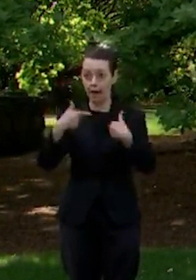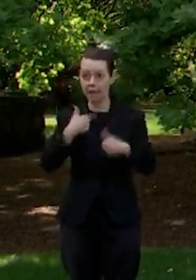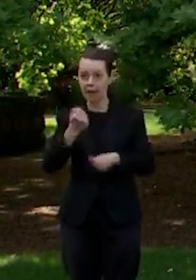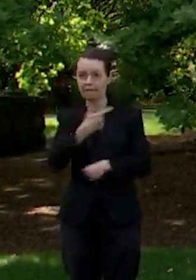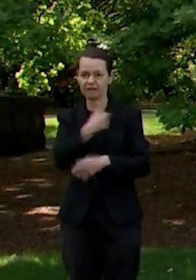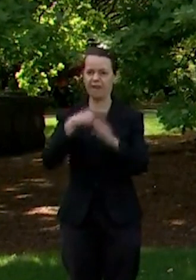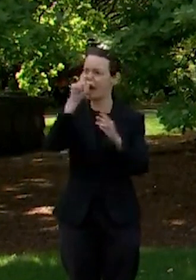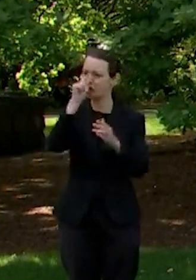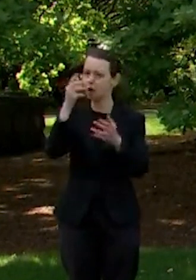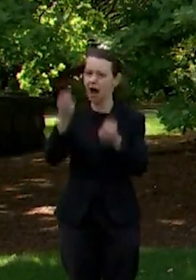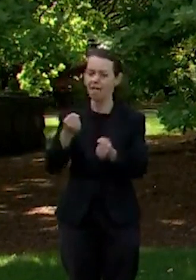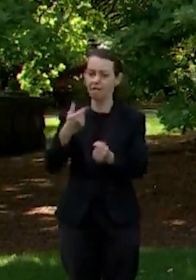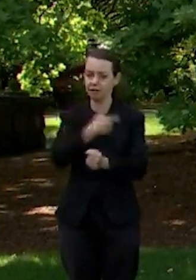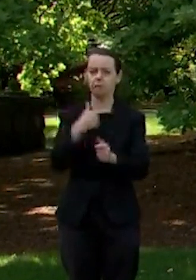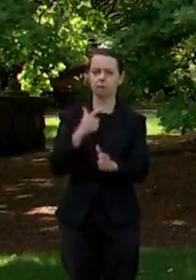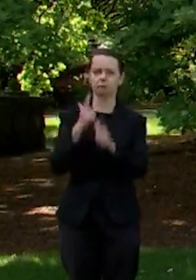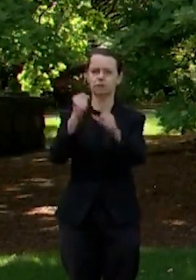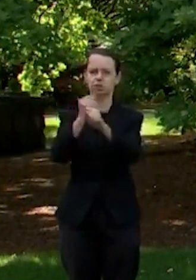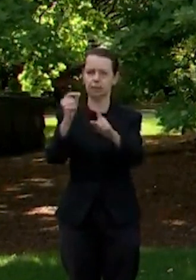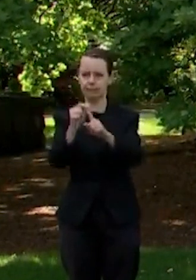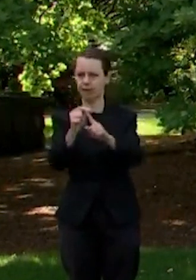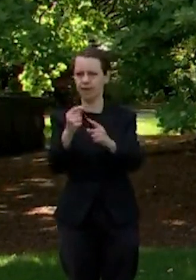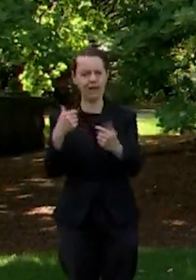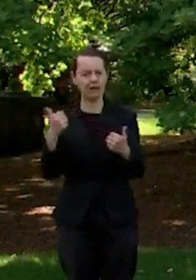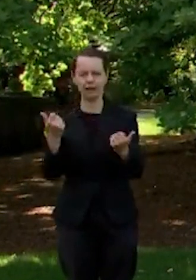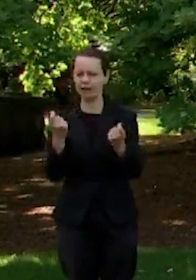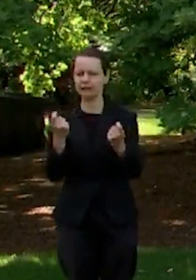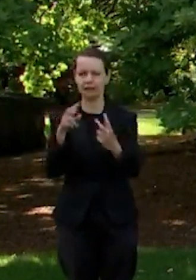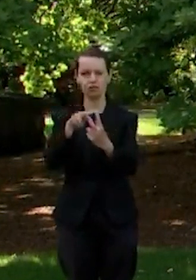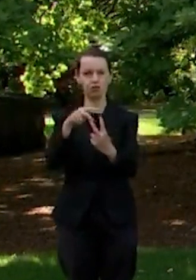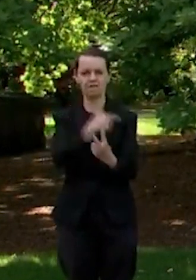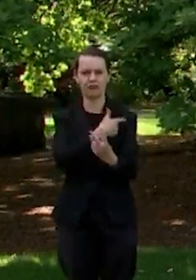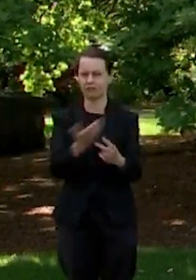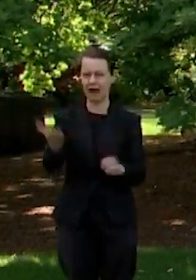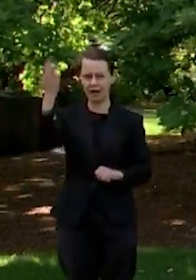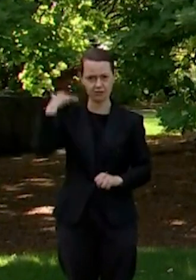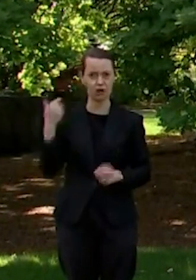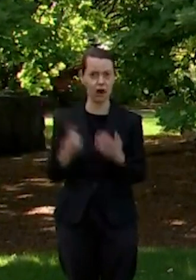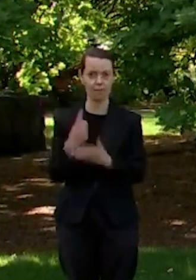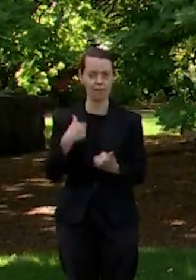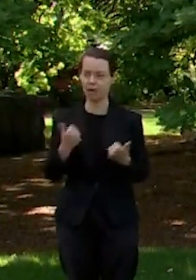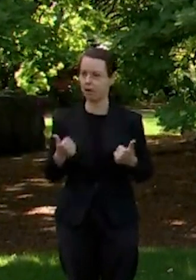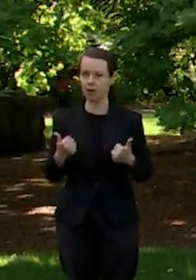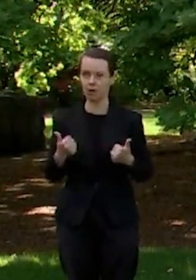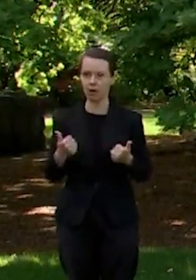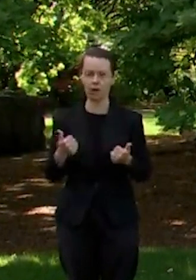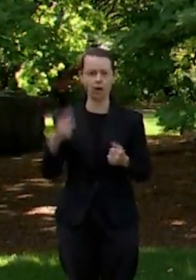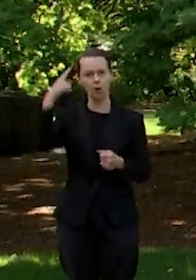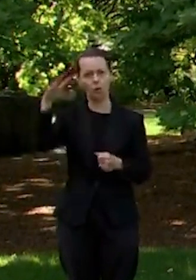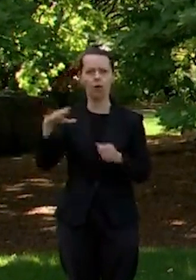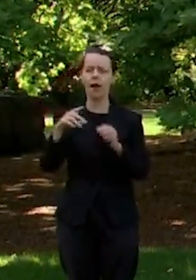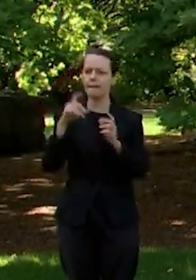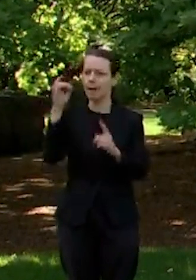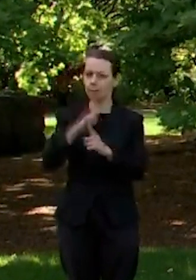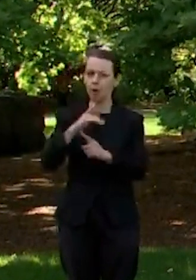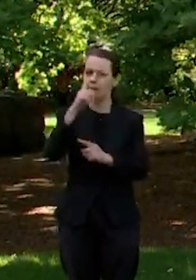it with my GP. It's very easy, so I've been double vaccinated for quite some time now. But as I say, I think it's even more